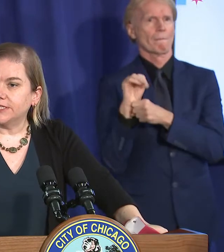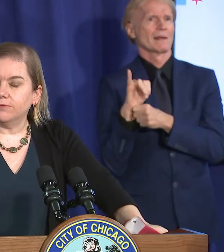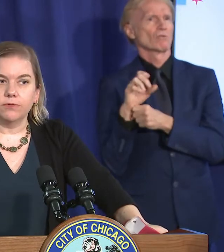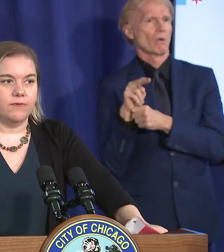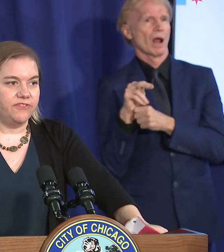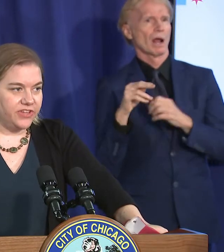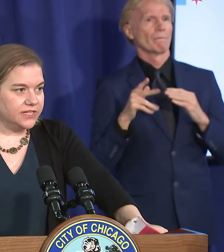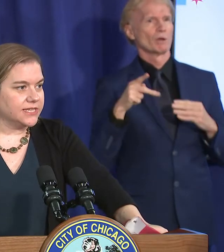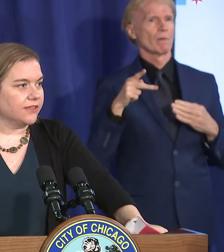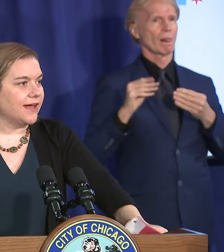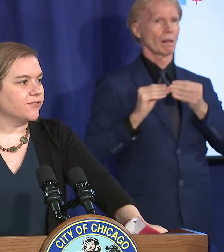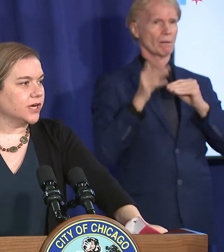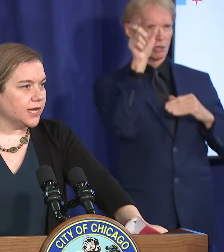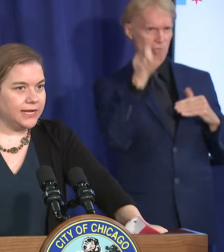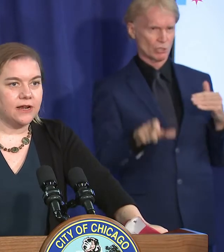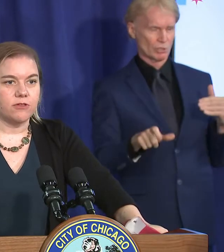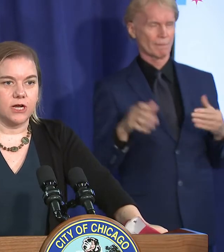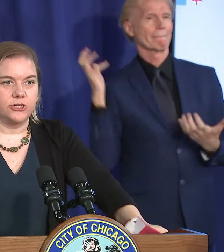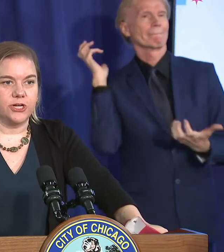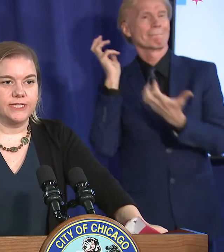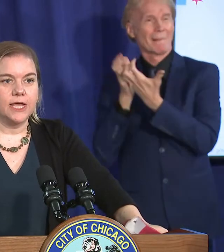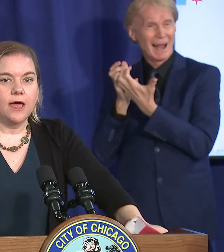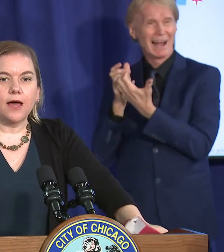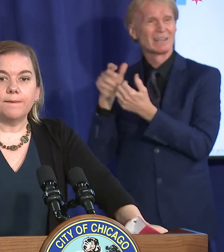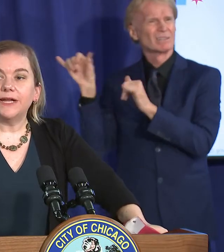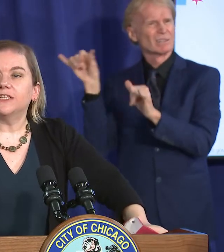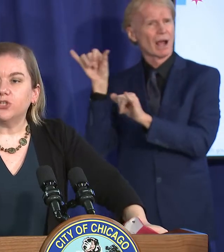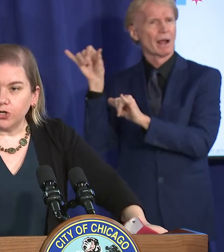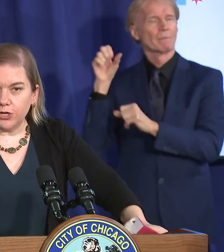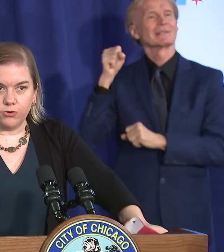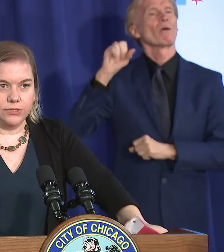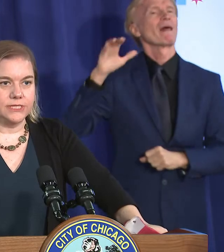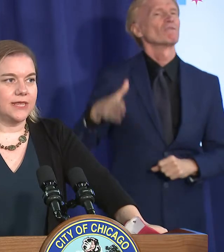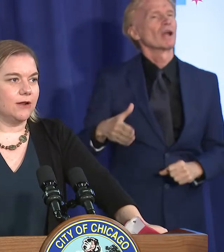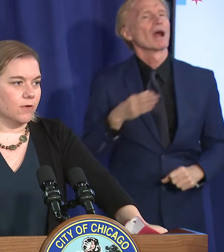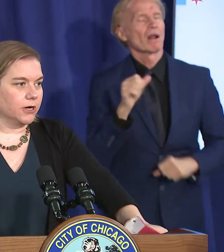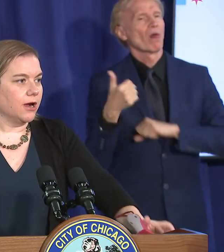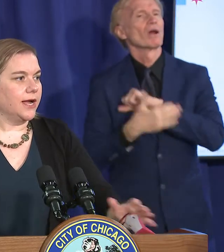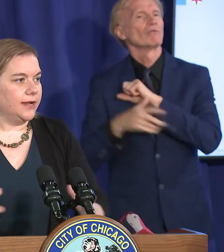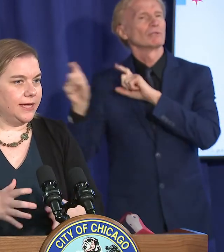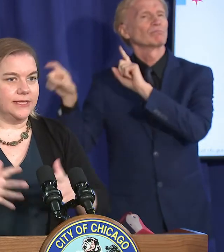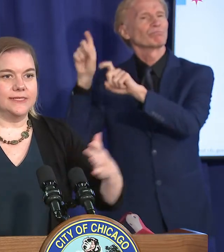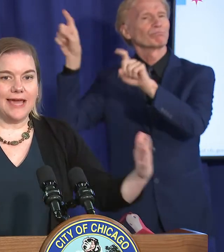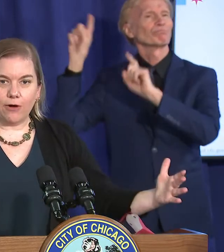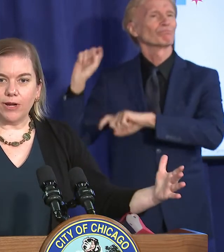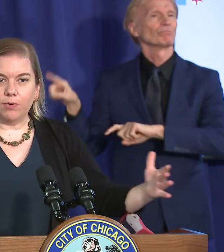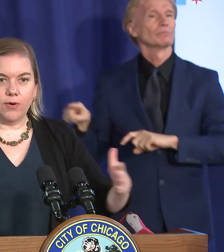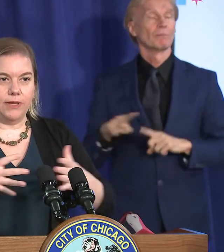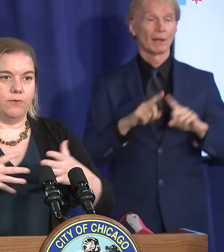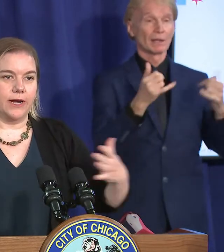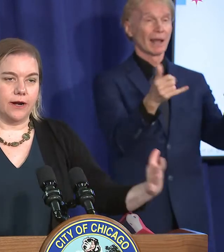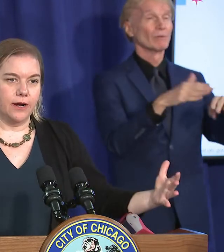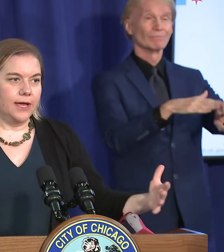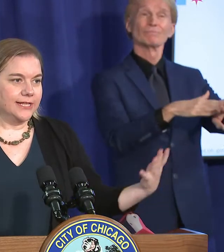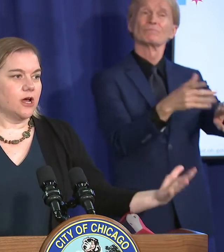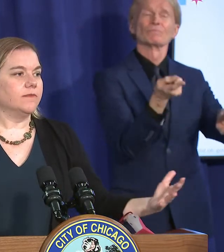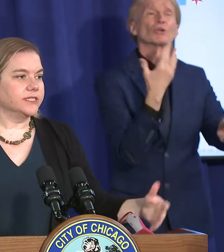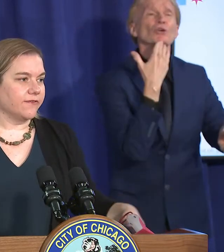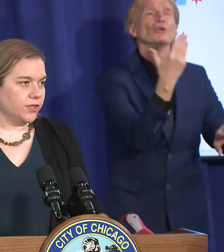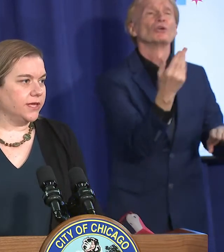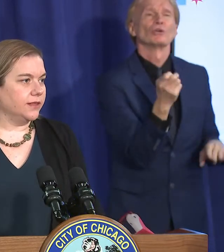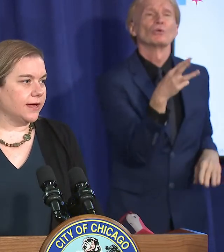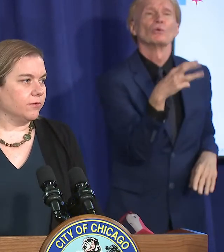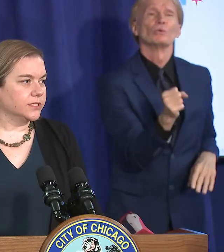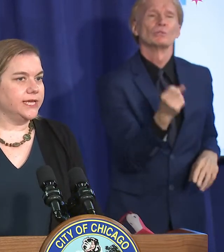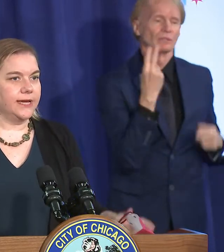is consistent with what we've seen in South Africa and in other countries. But it is good news that Omicron is now at a point where it's